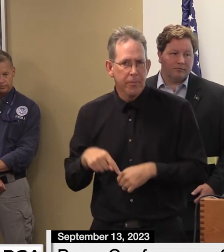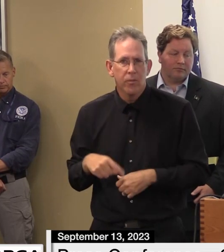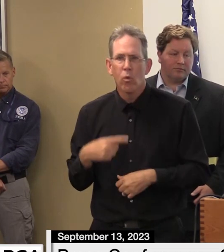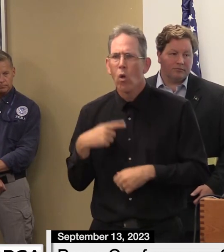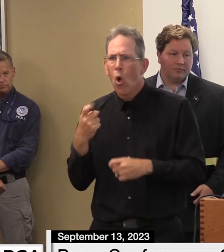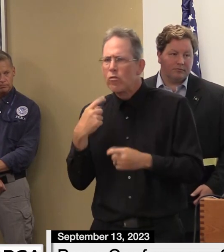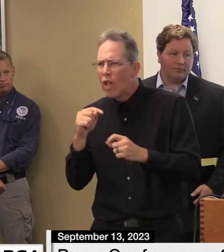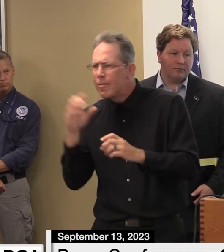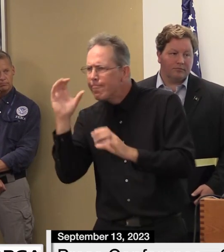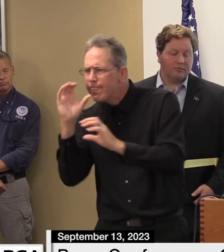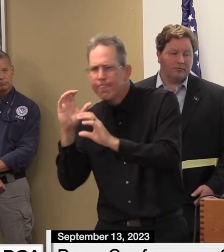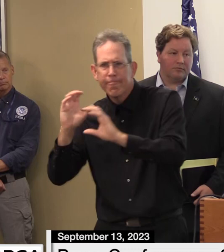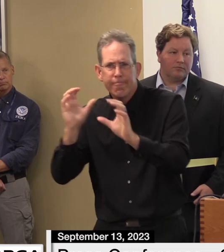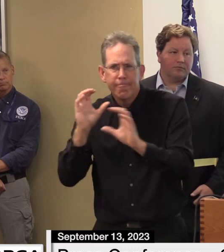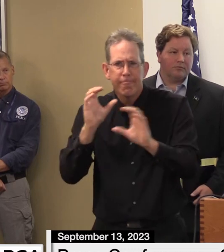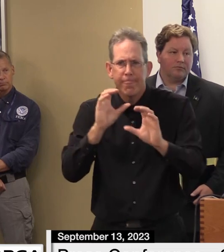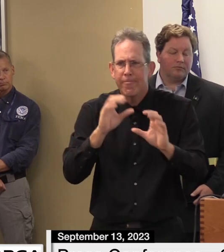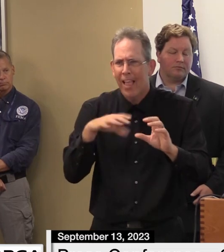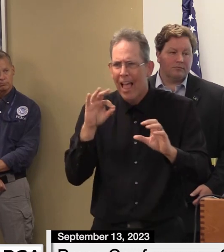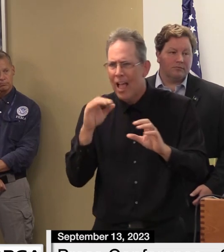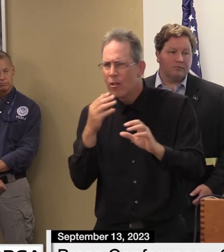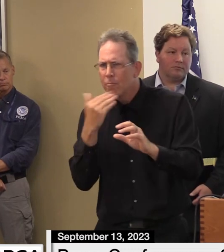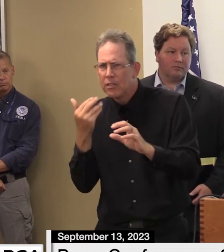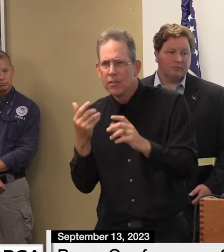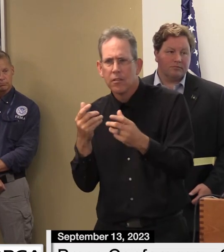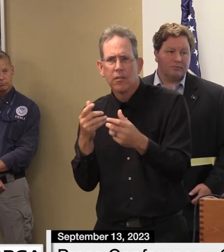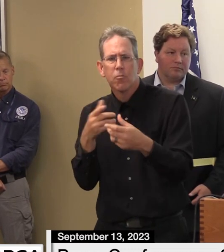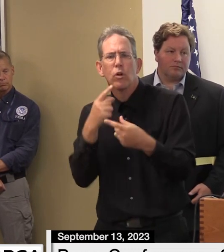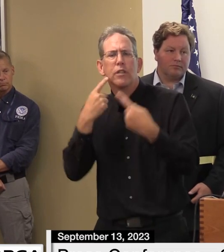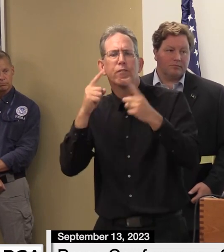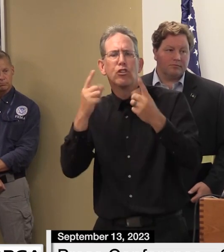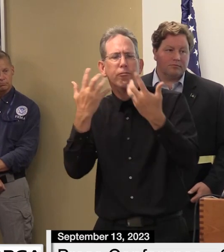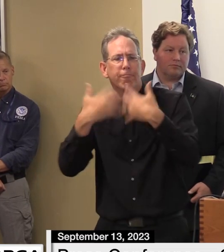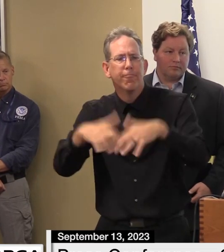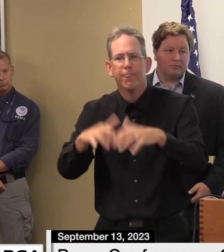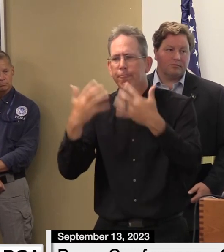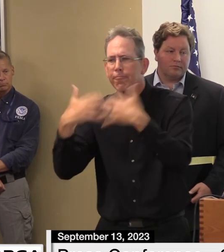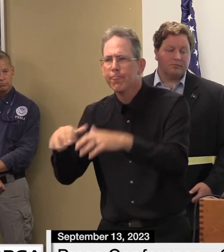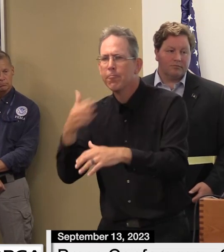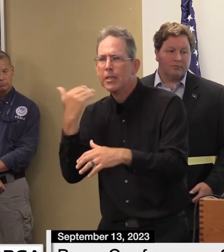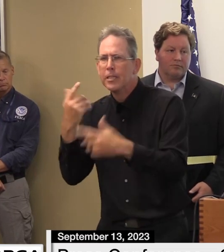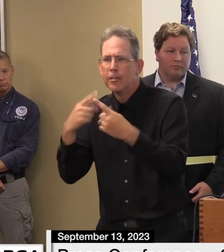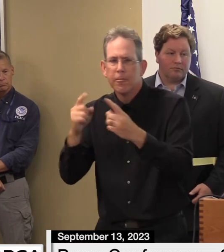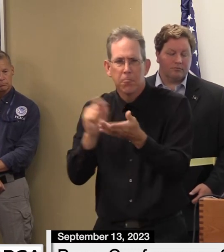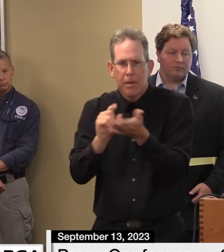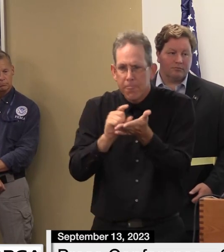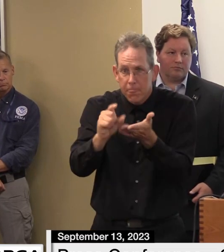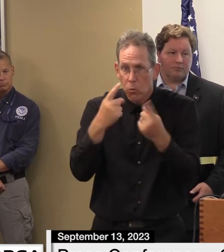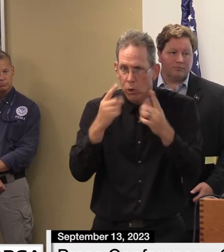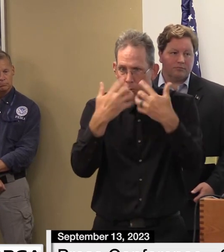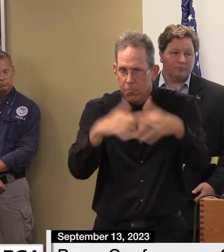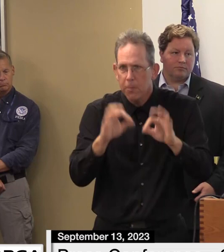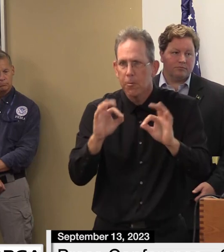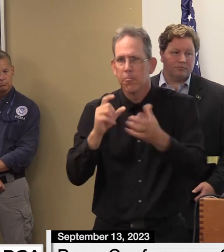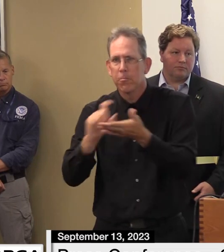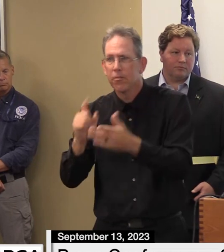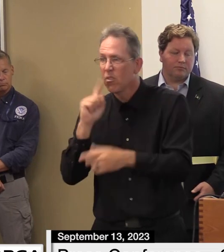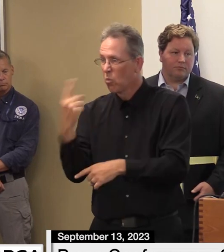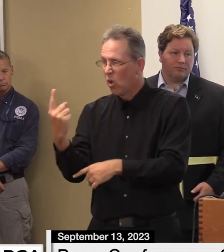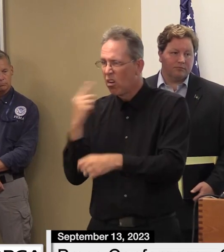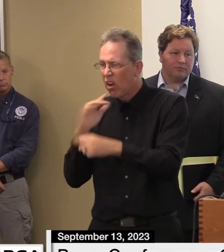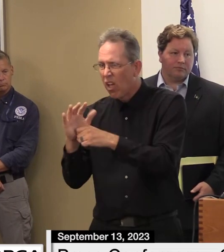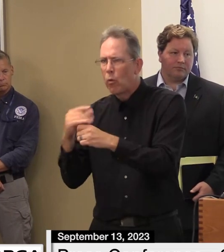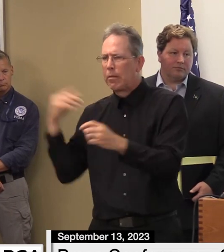see how to best and most efficiently braid that money together. Where can there be